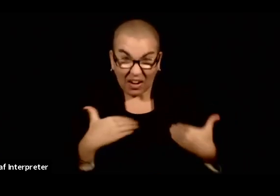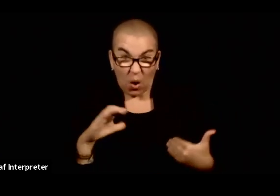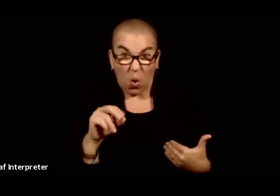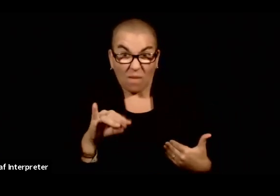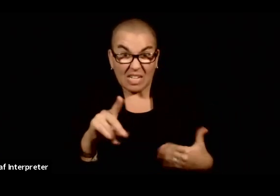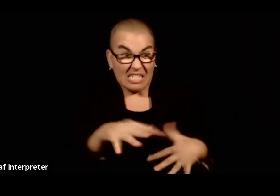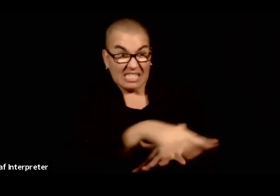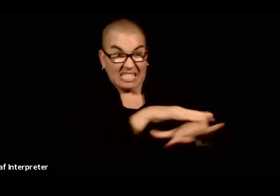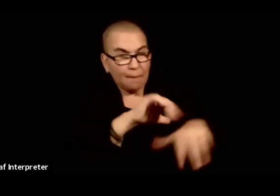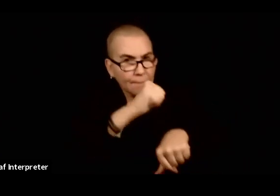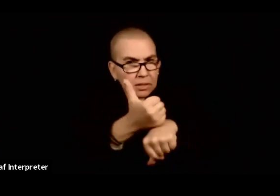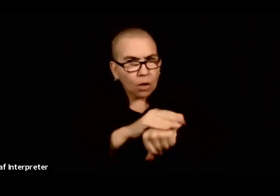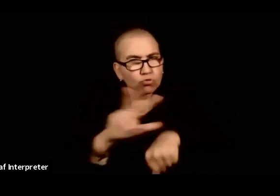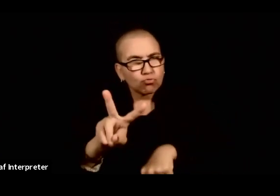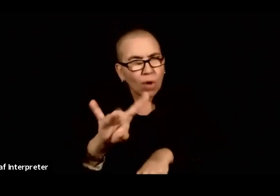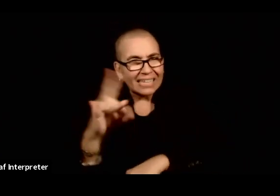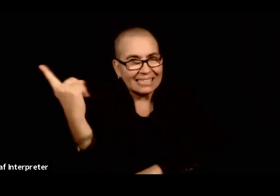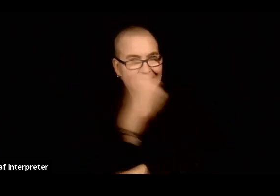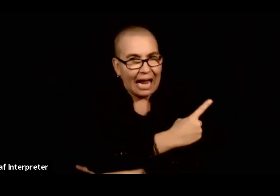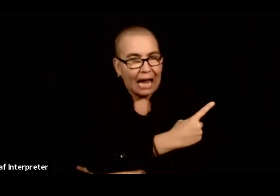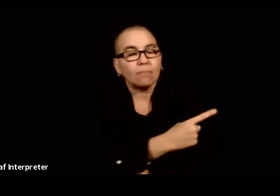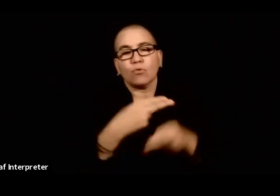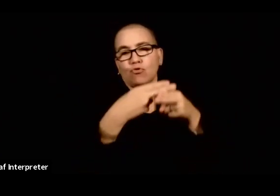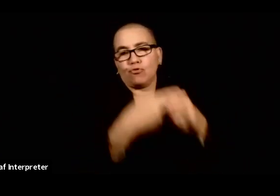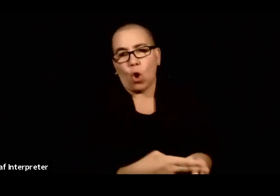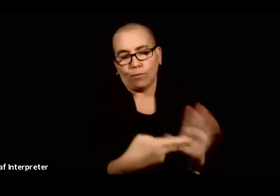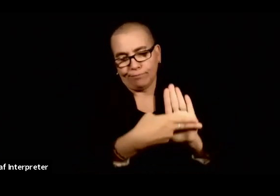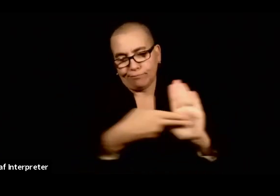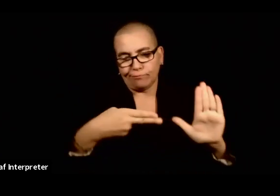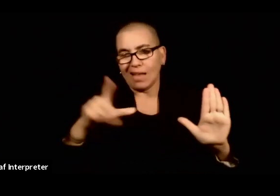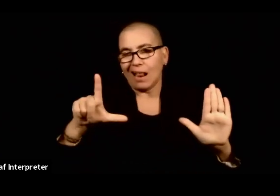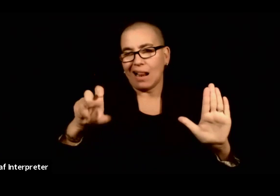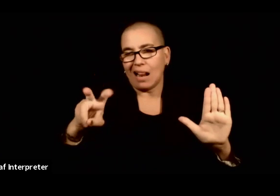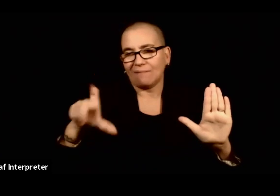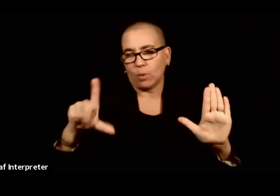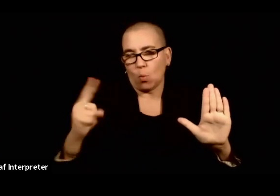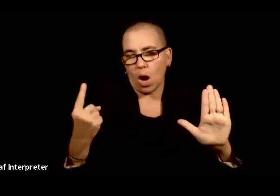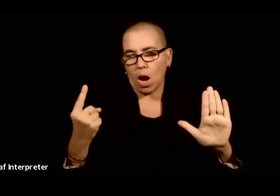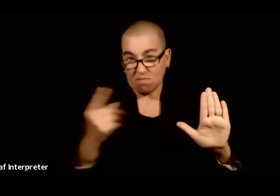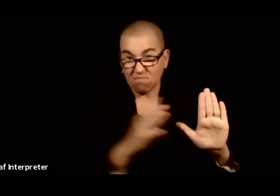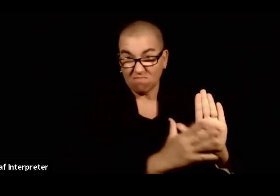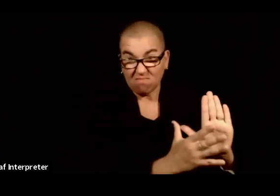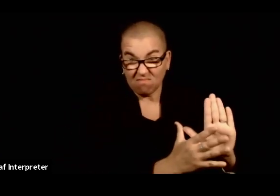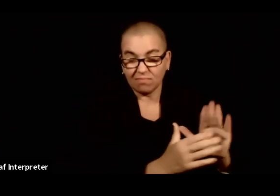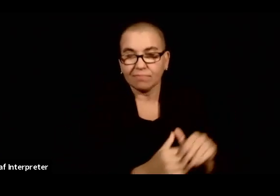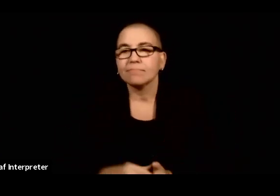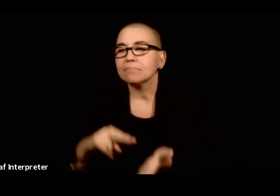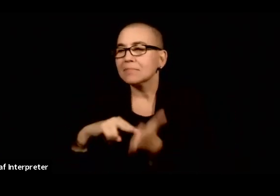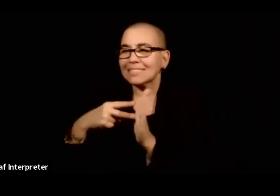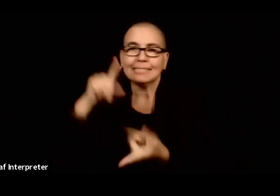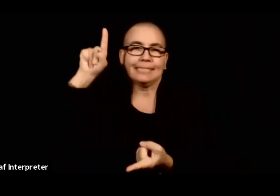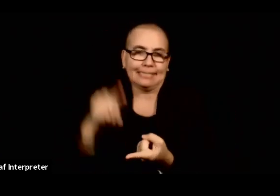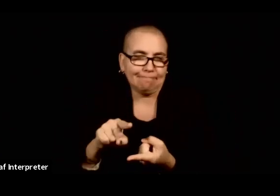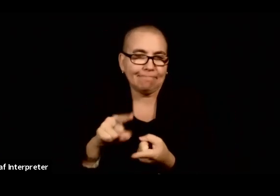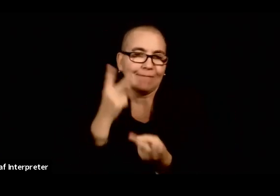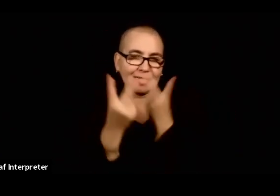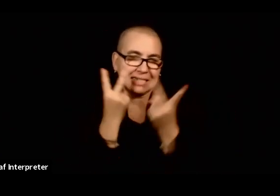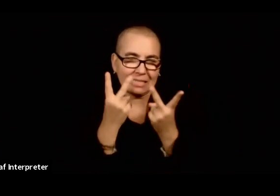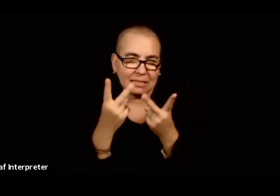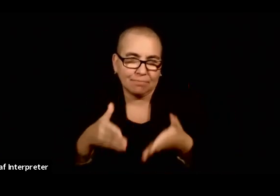consistent with the same visitor restrictions currently in place right now. For a facility to be in visitation